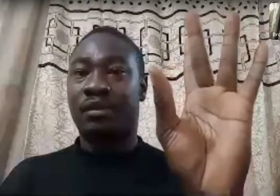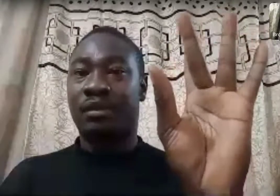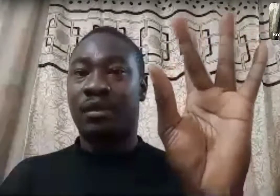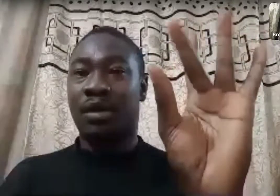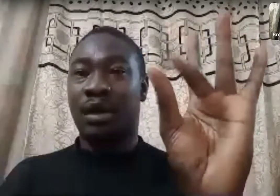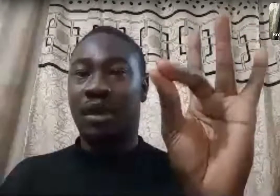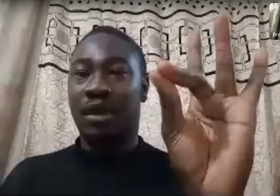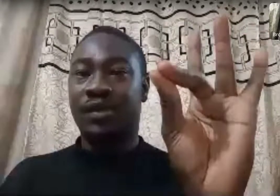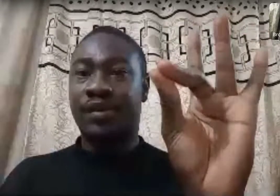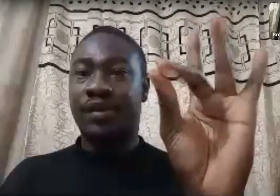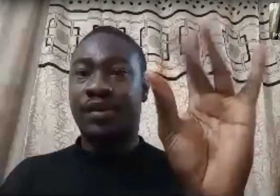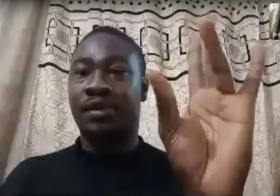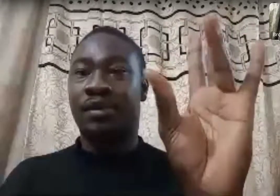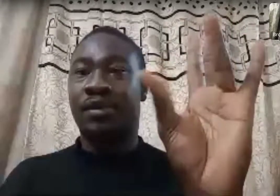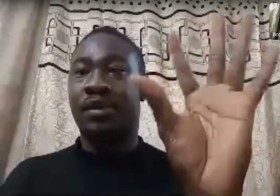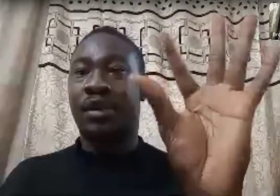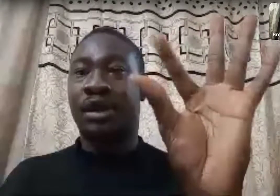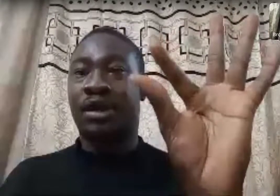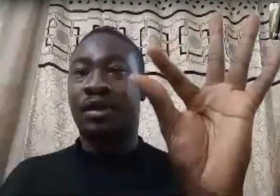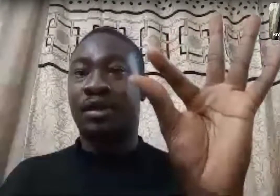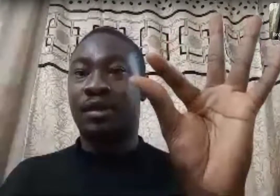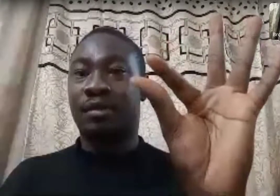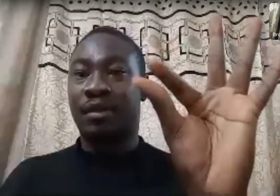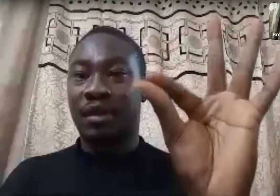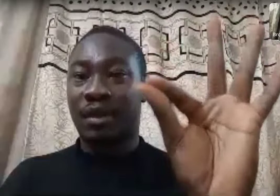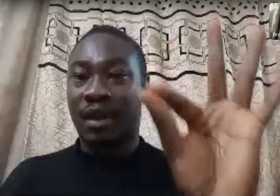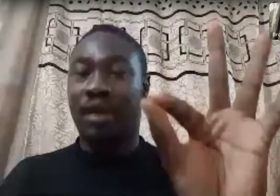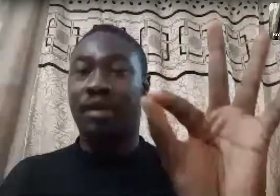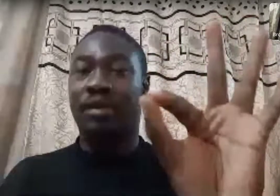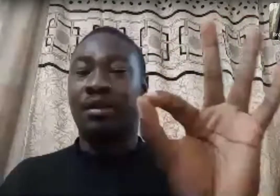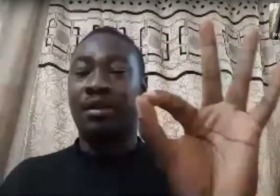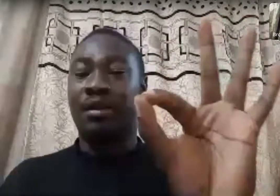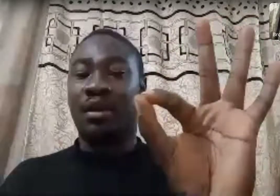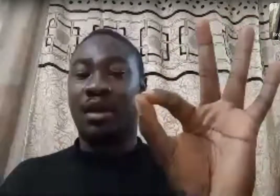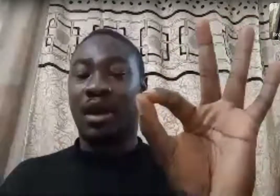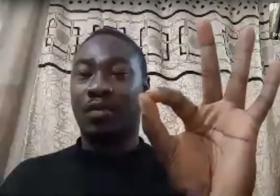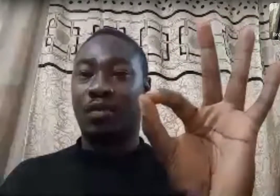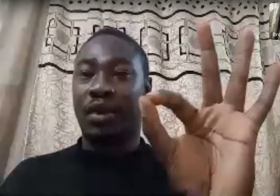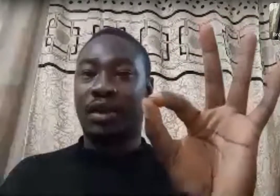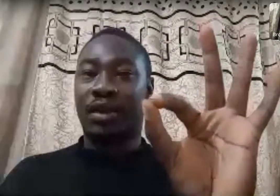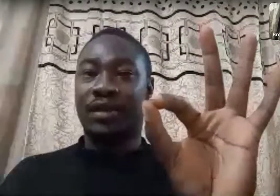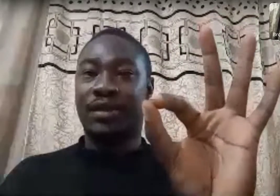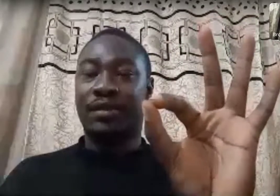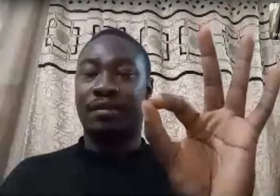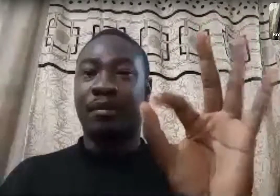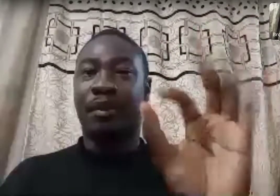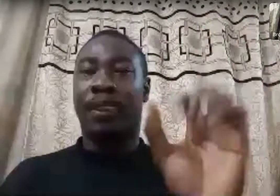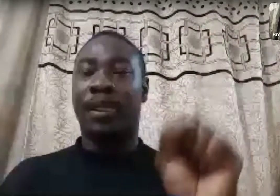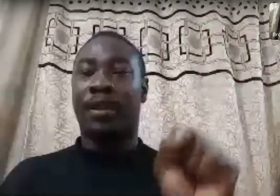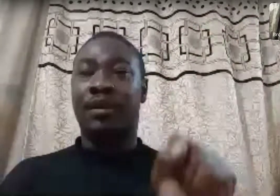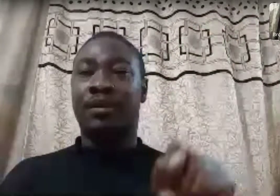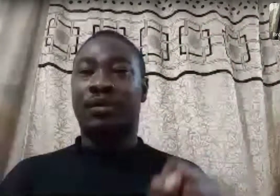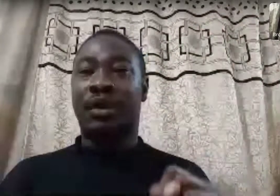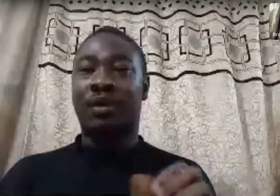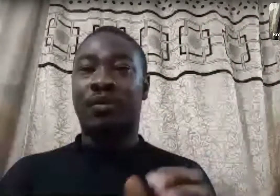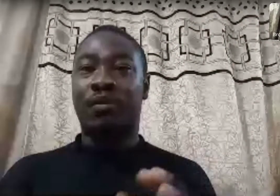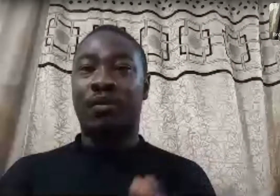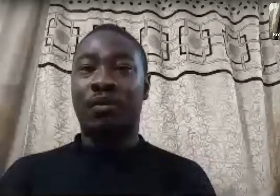8, and 9. I hope we get that. So now we have